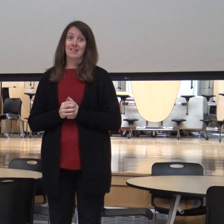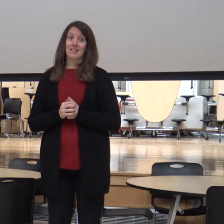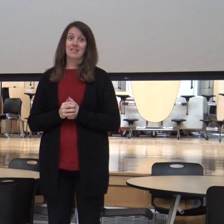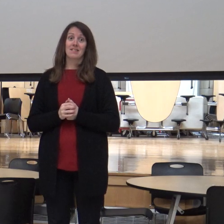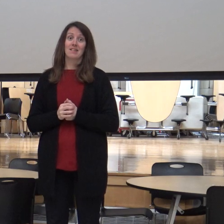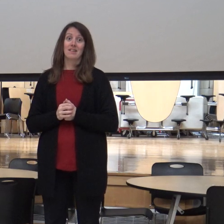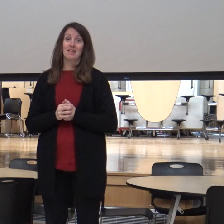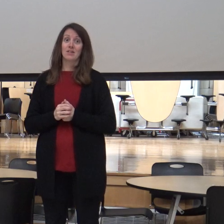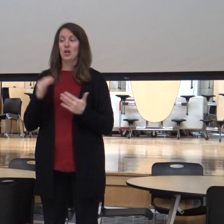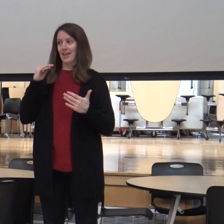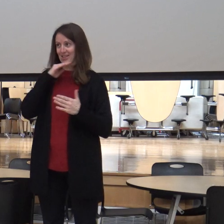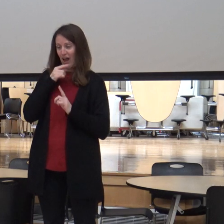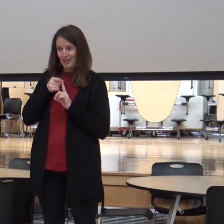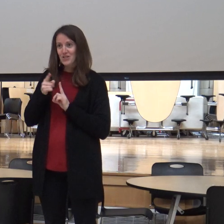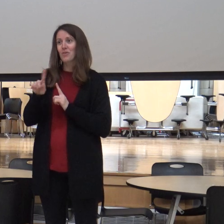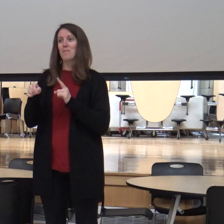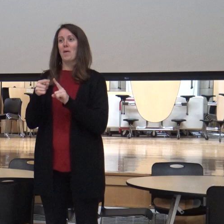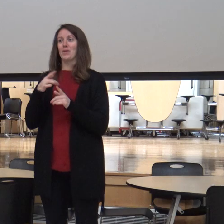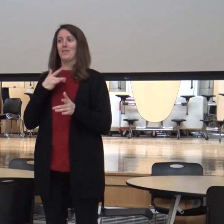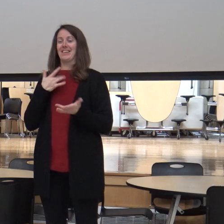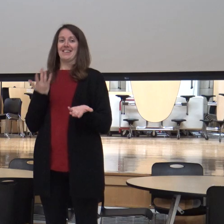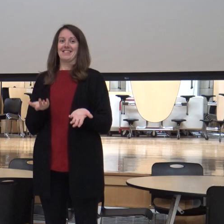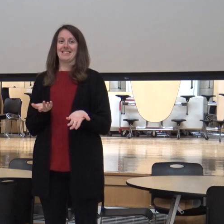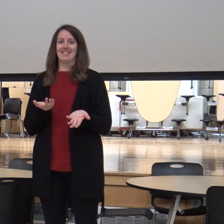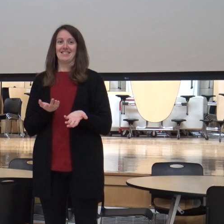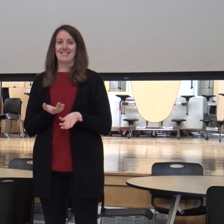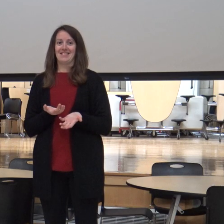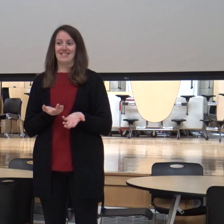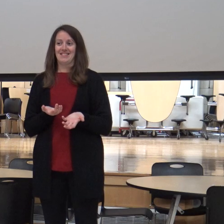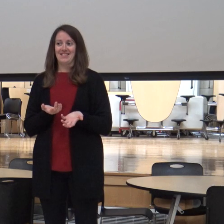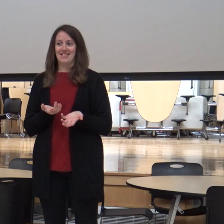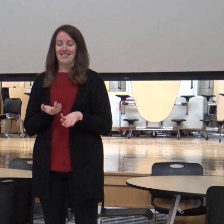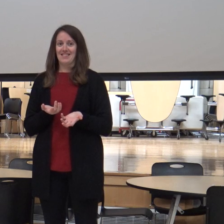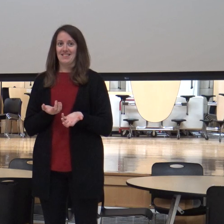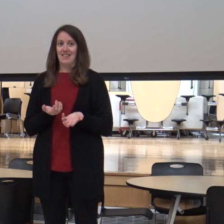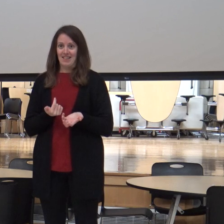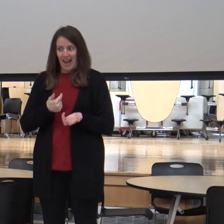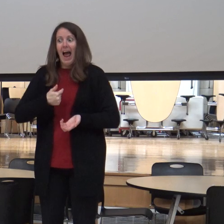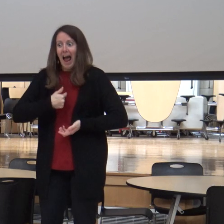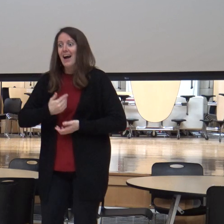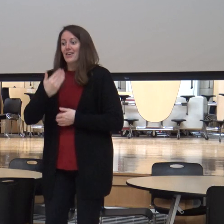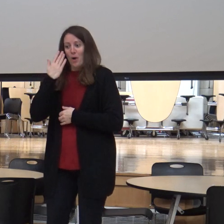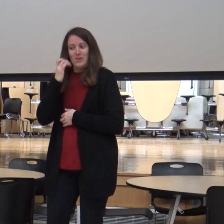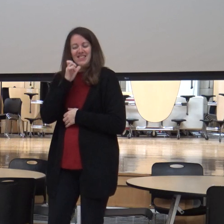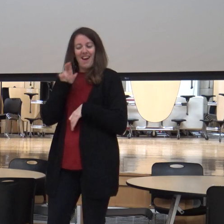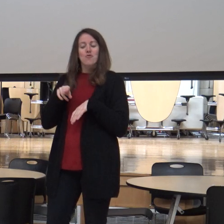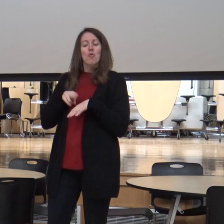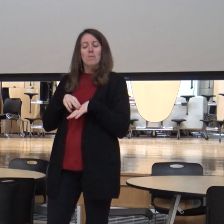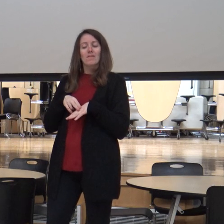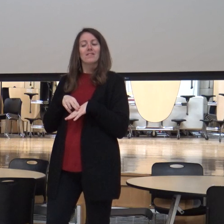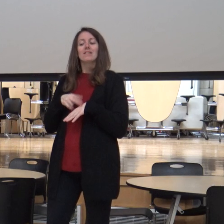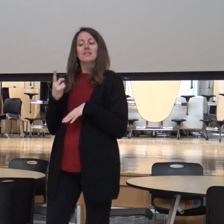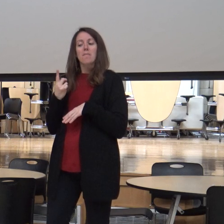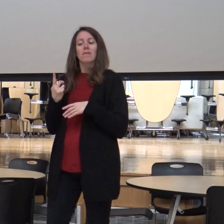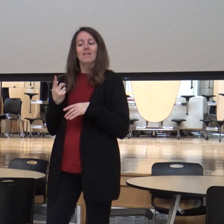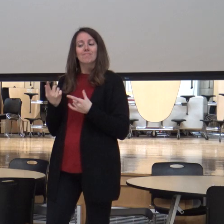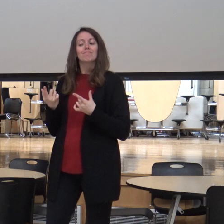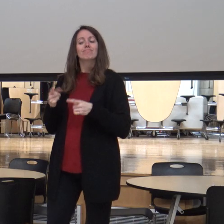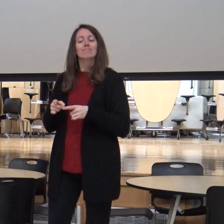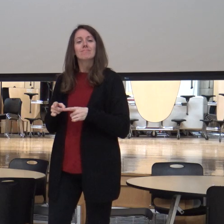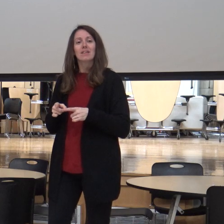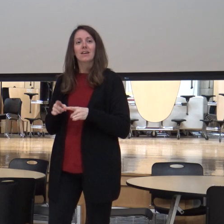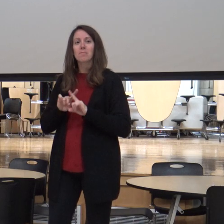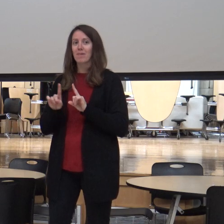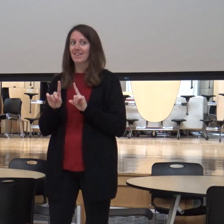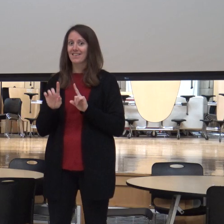like, lying to you about how they're feeling? Mm-hmm. And, you know that it's probably not normal, but when they say all the